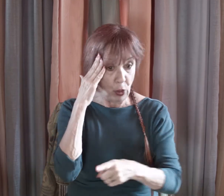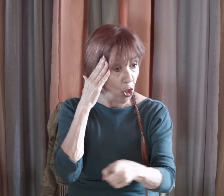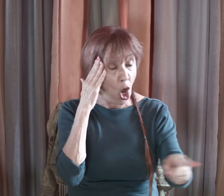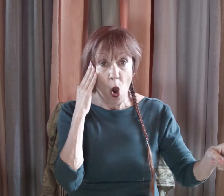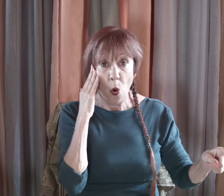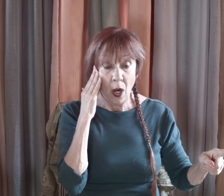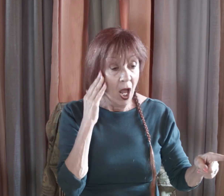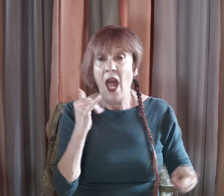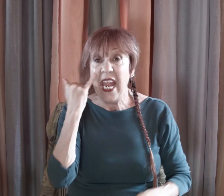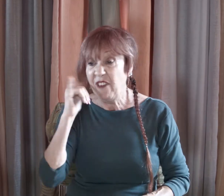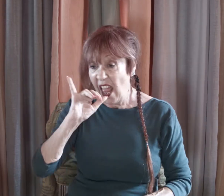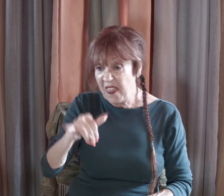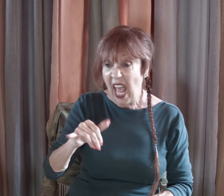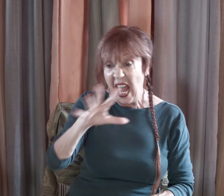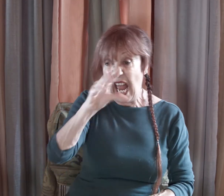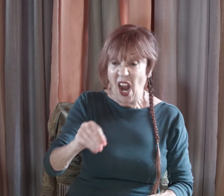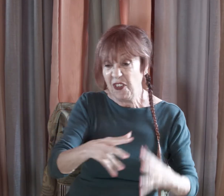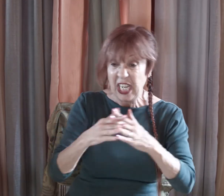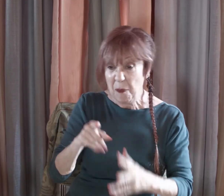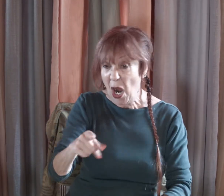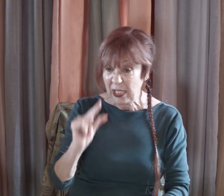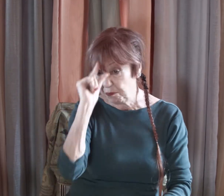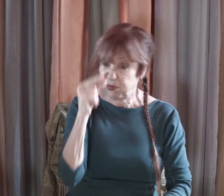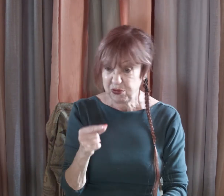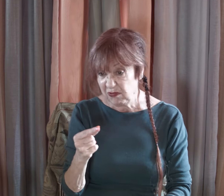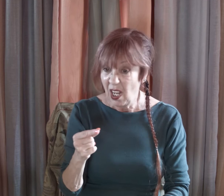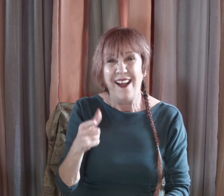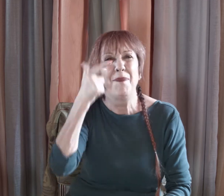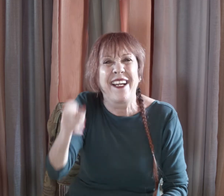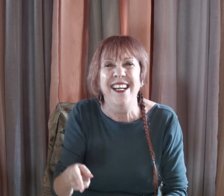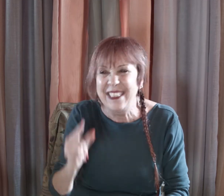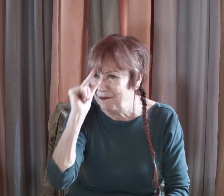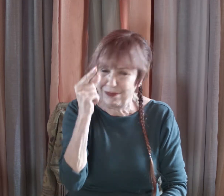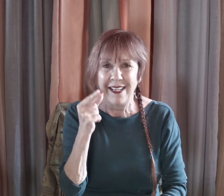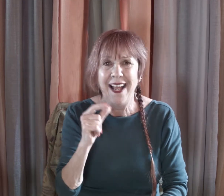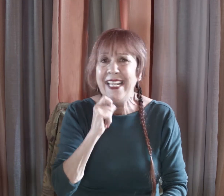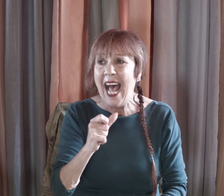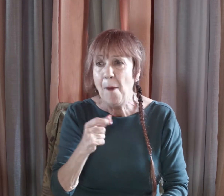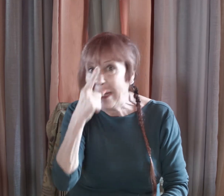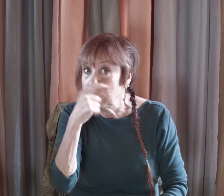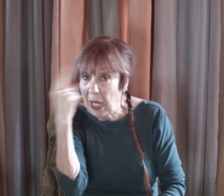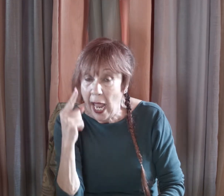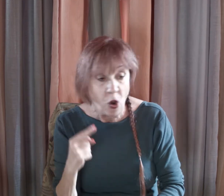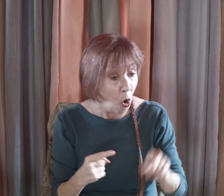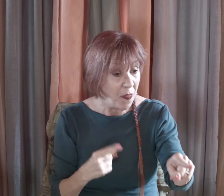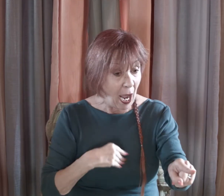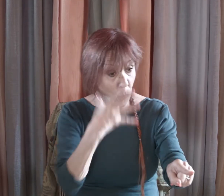going to know if that African-American kid was a schmuck, it was just because he was a schmuck, not because he was black. Or if that white person was